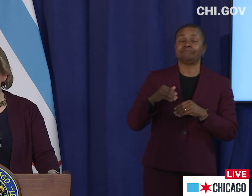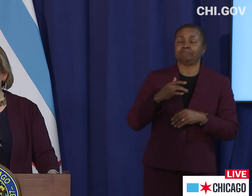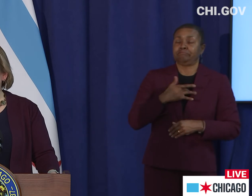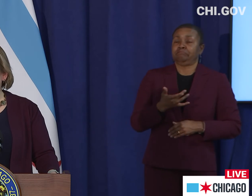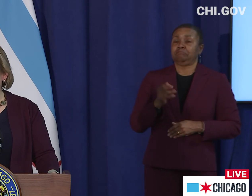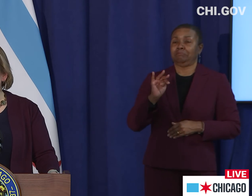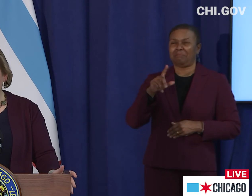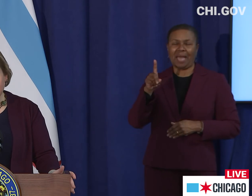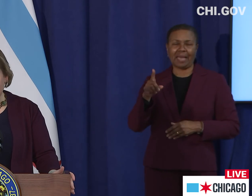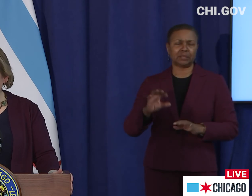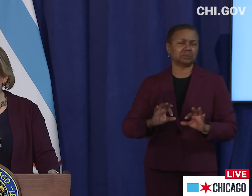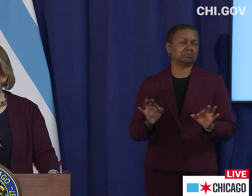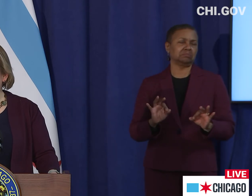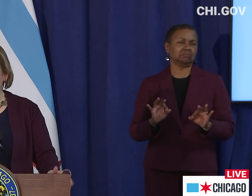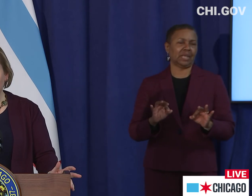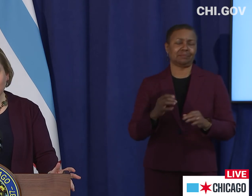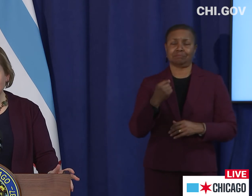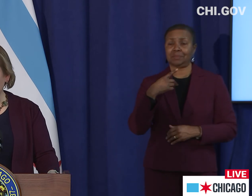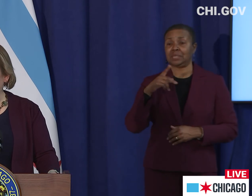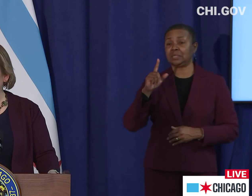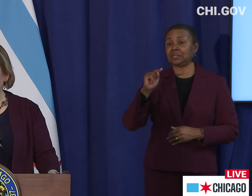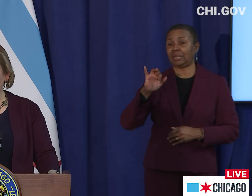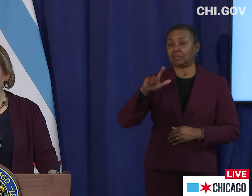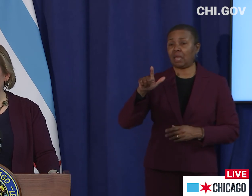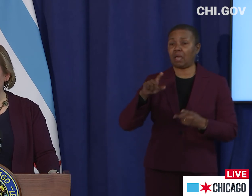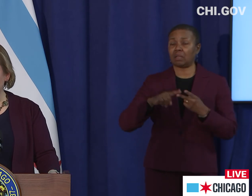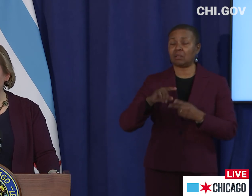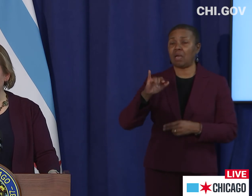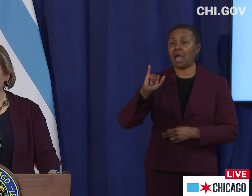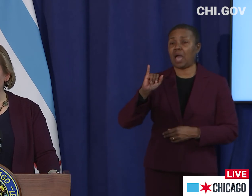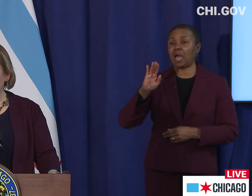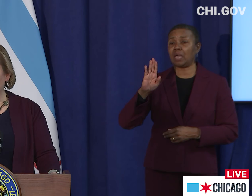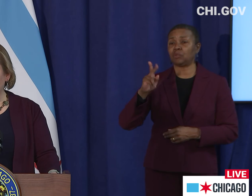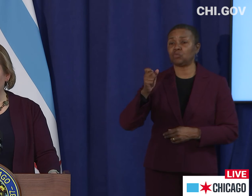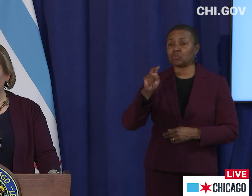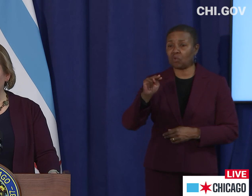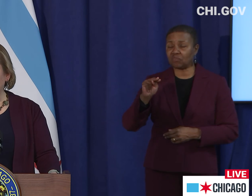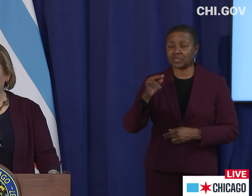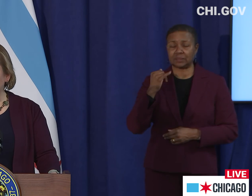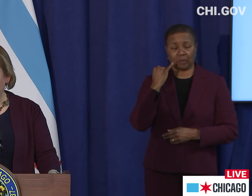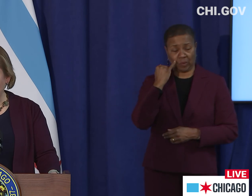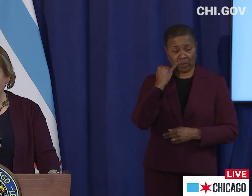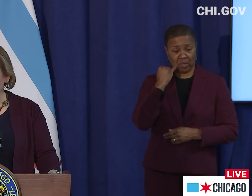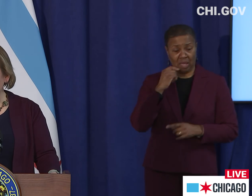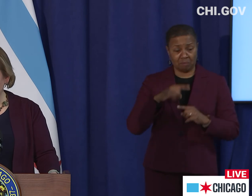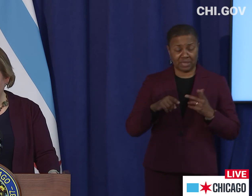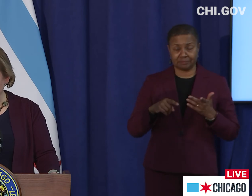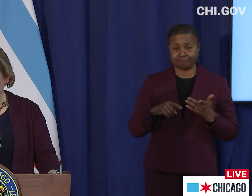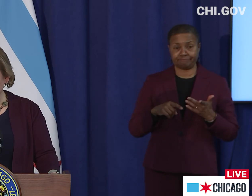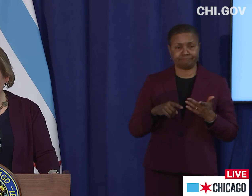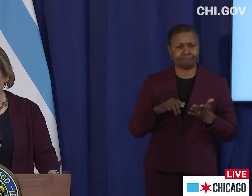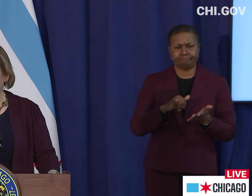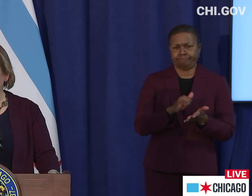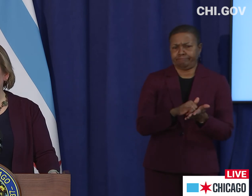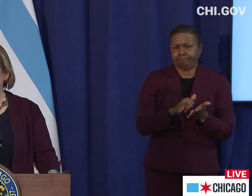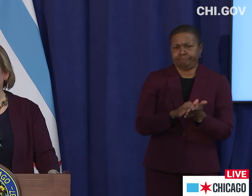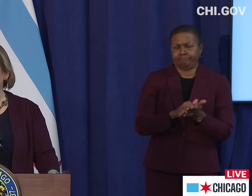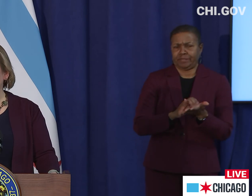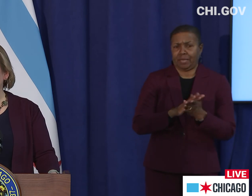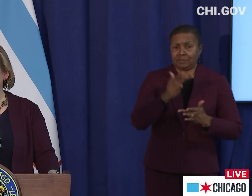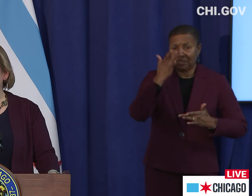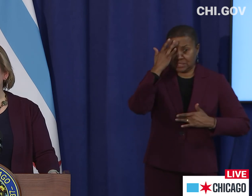mild. And you can take Tylenol, you can take ibuprofen if you need to, but they are not, it is impossible to get COVID